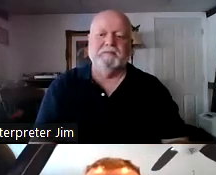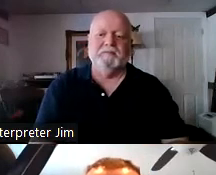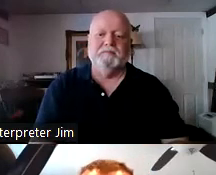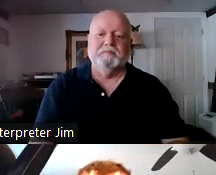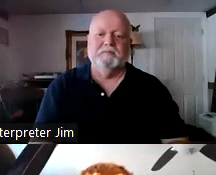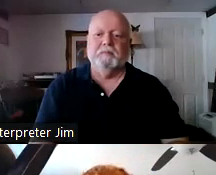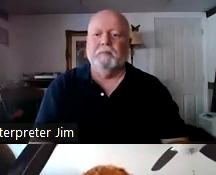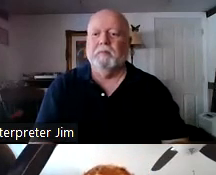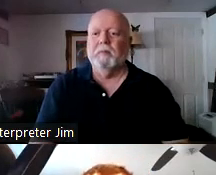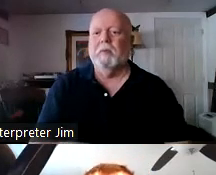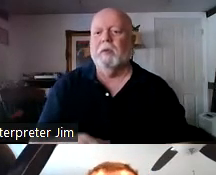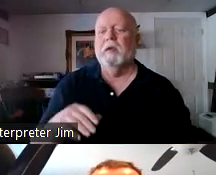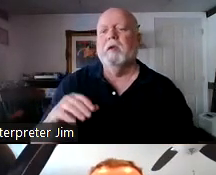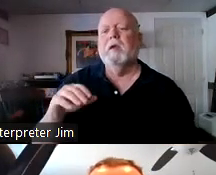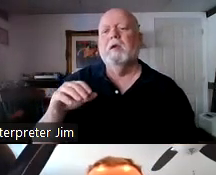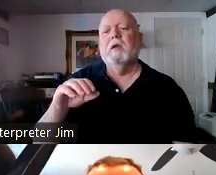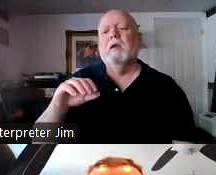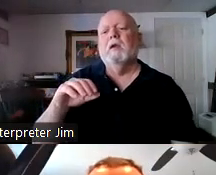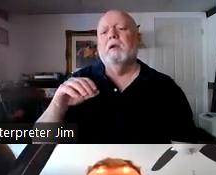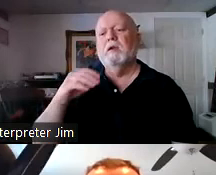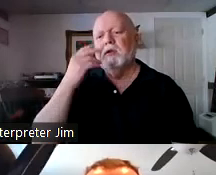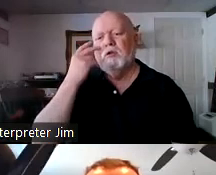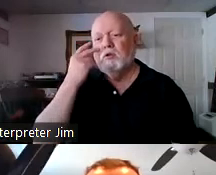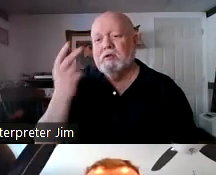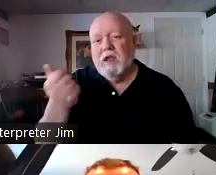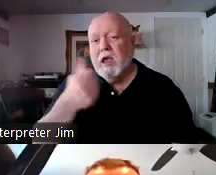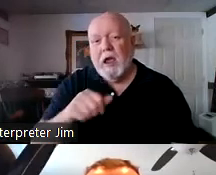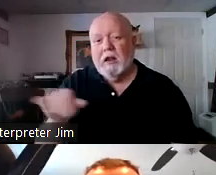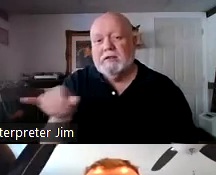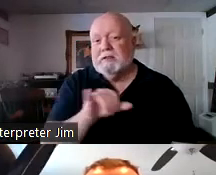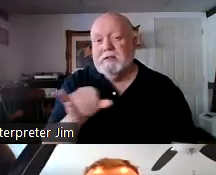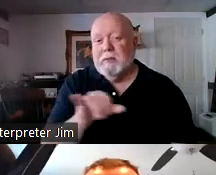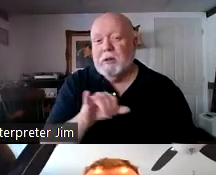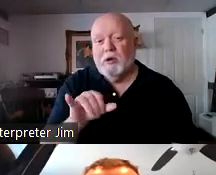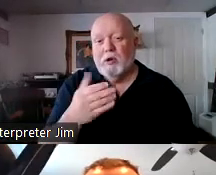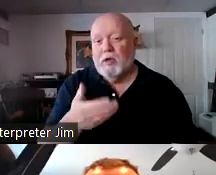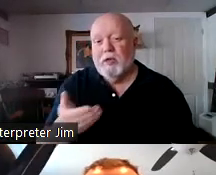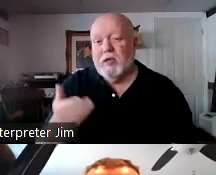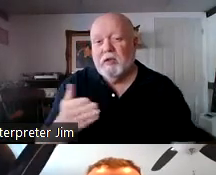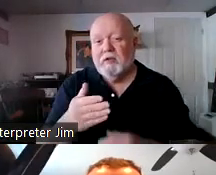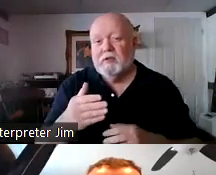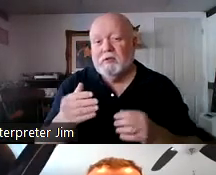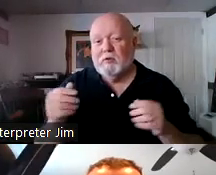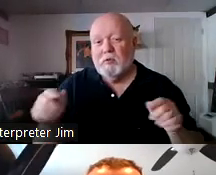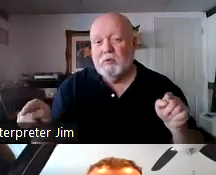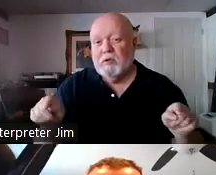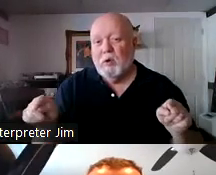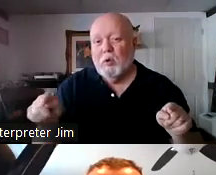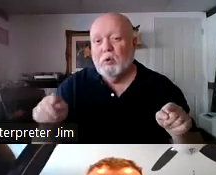Do you see, real quick, do you see similarities between the two? As far as, you know, the drive